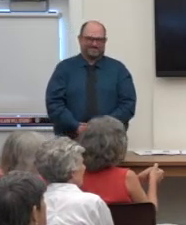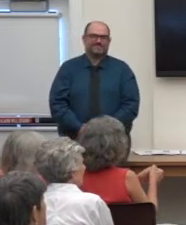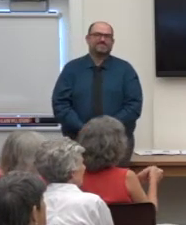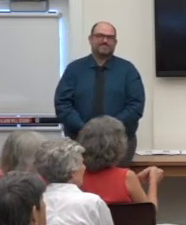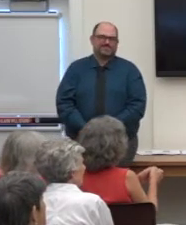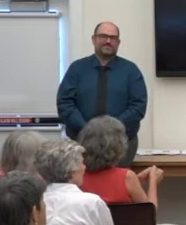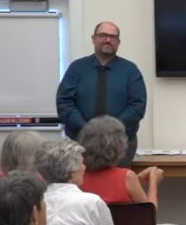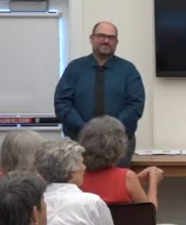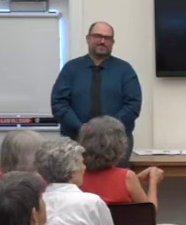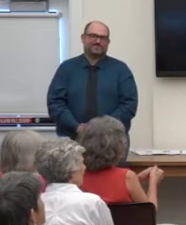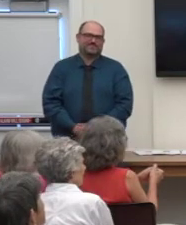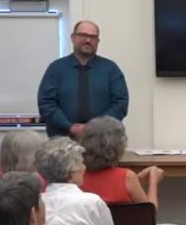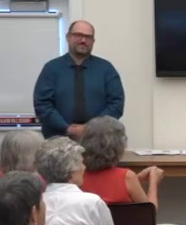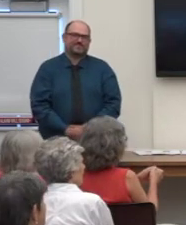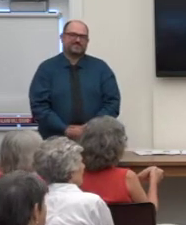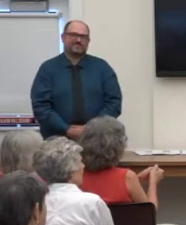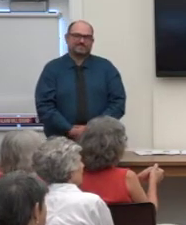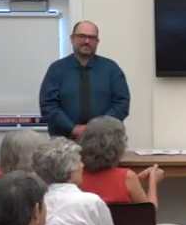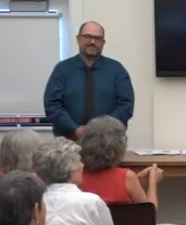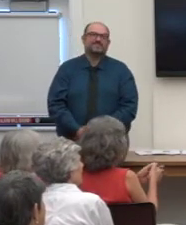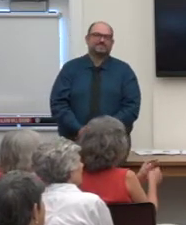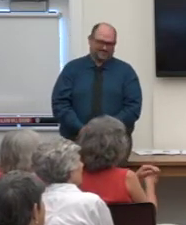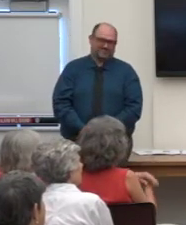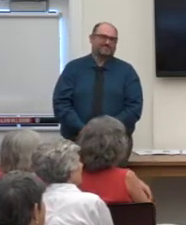and this is how you pop them off into your bucket.